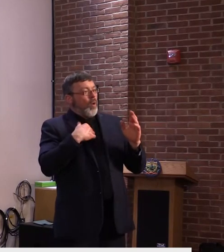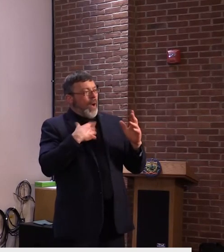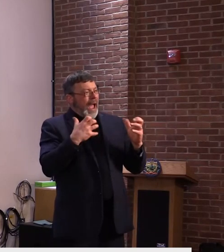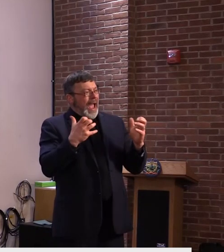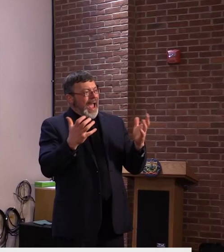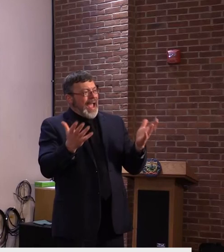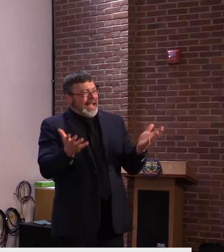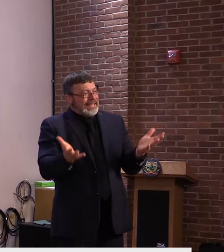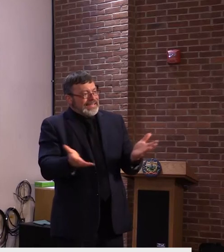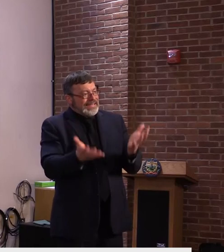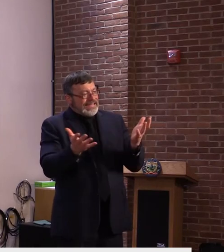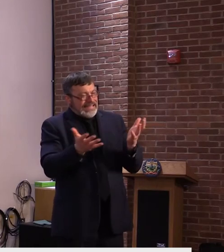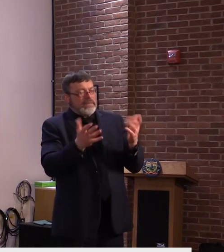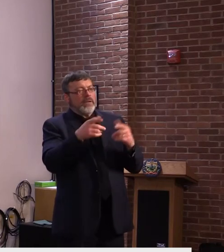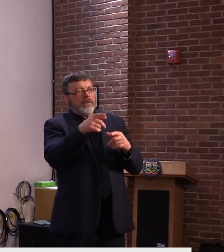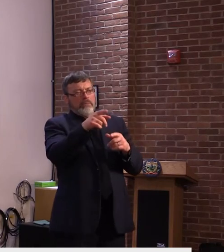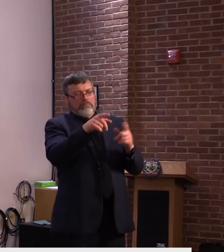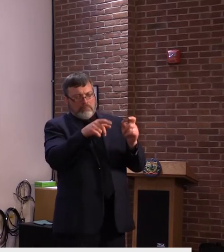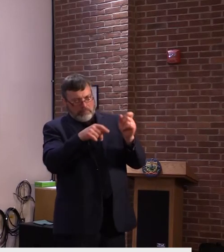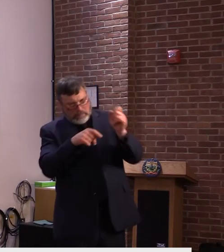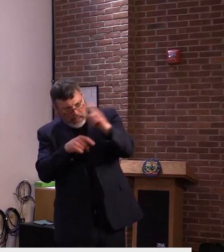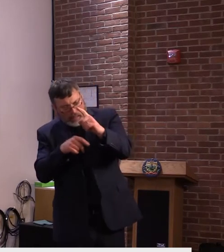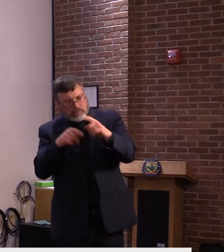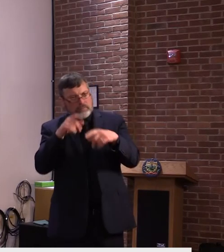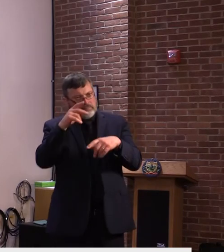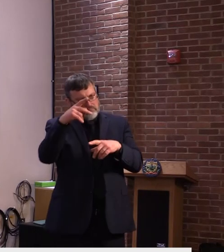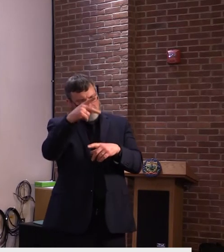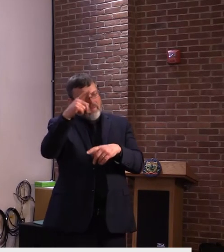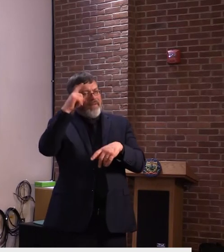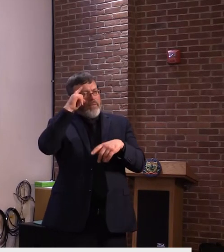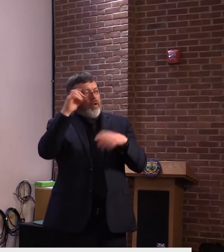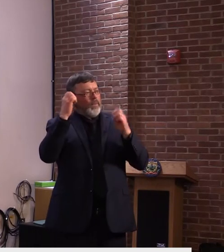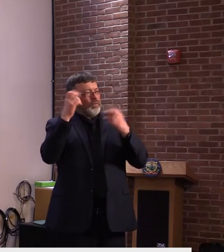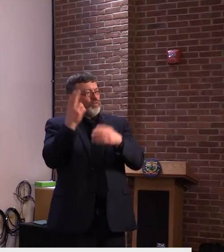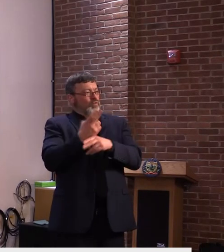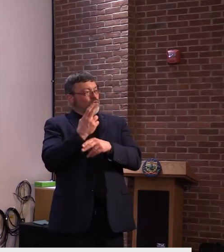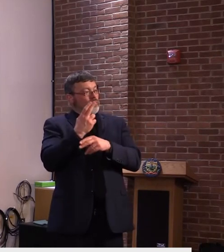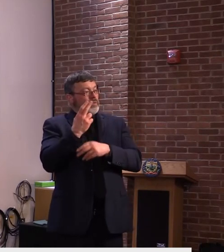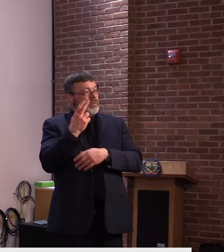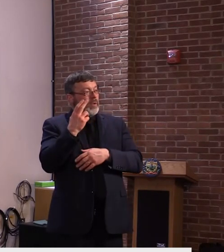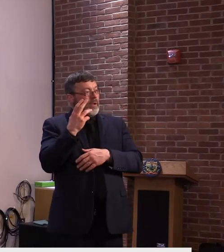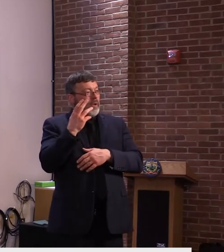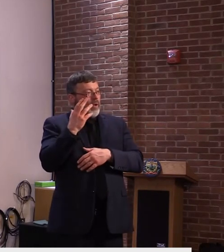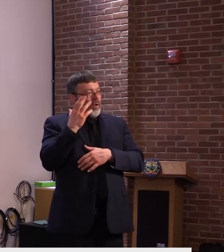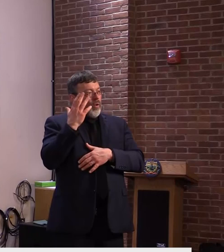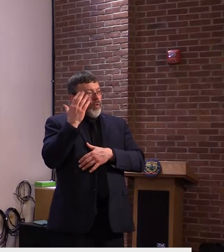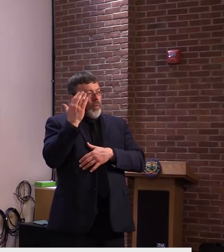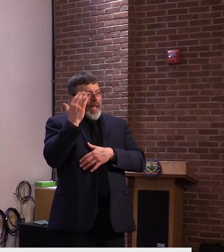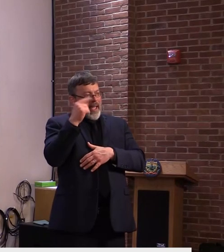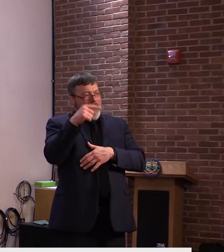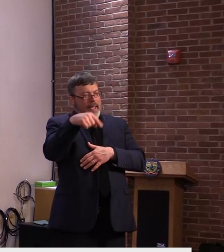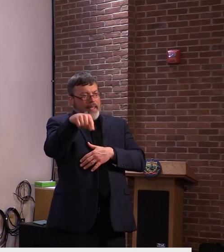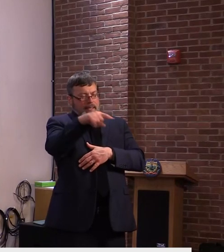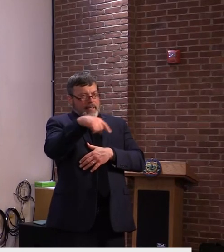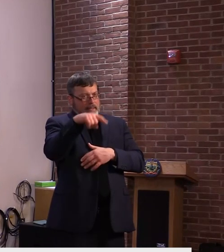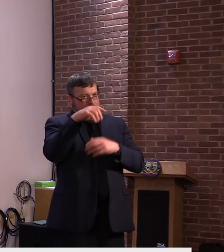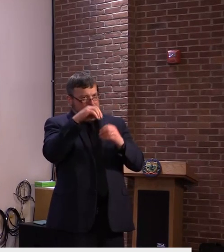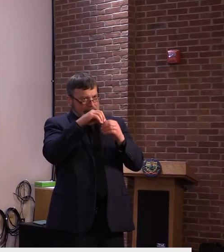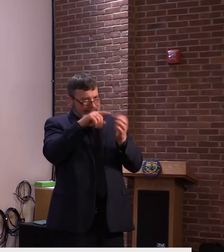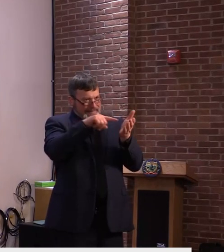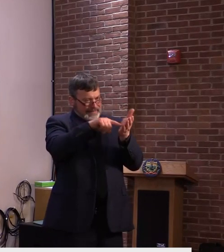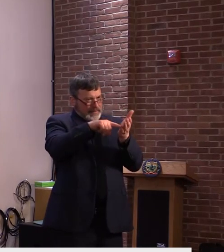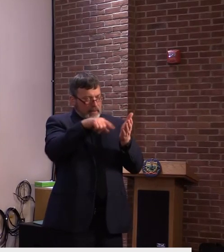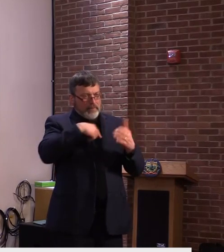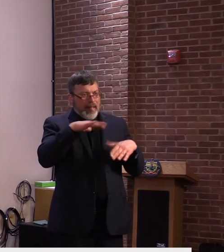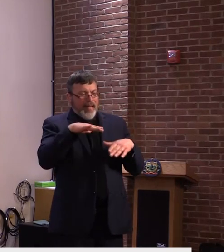authorization. So that means there's something in the data that we just don't have any eyes on at this point in time because that data has not